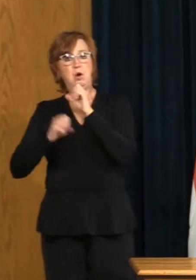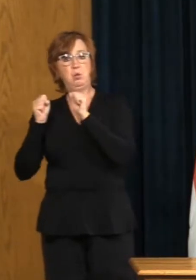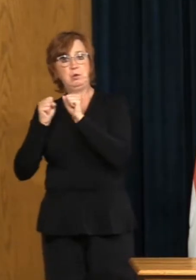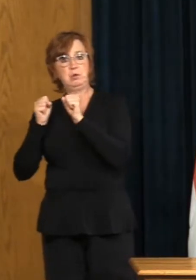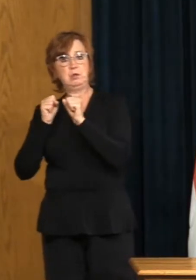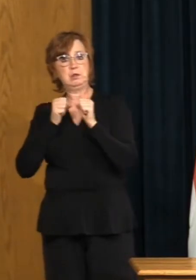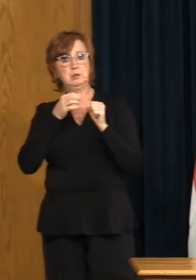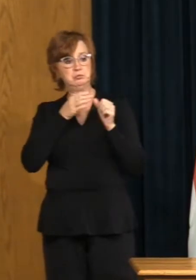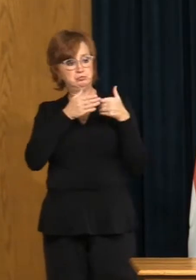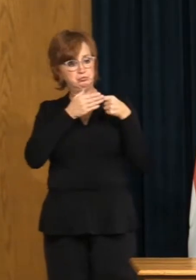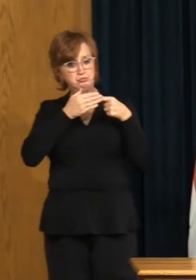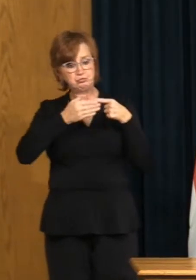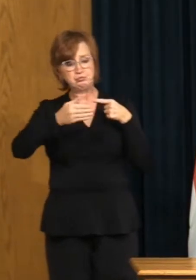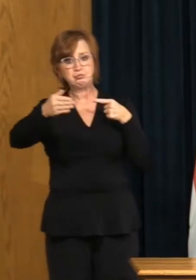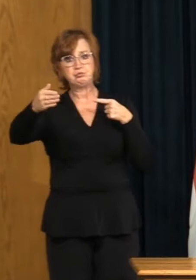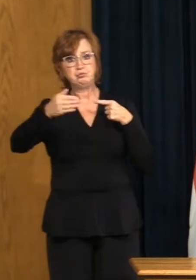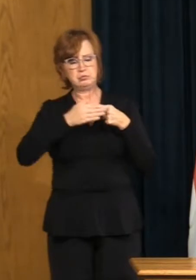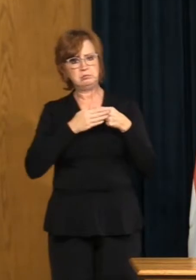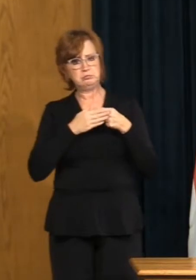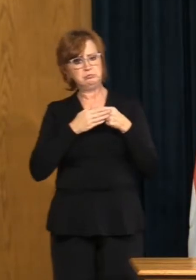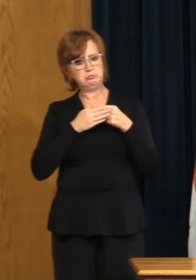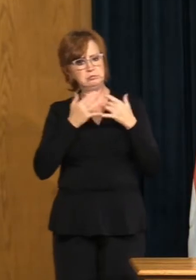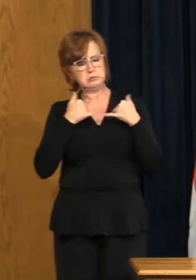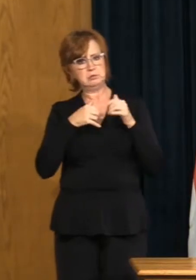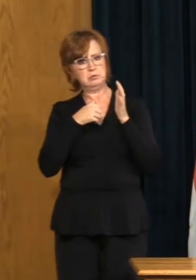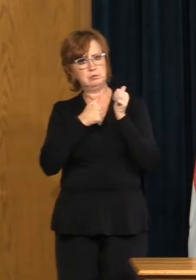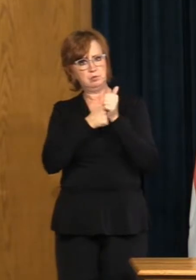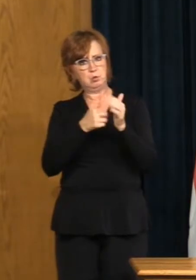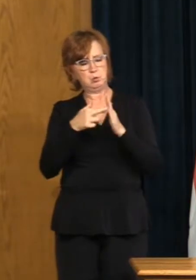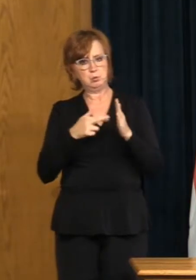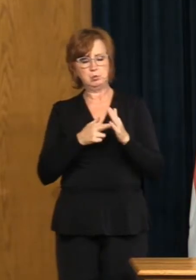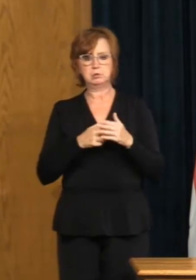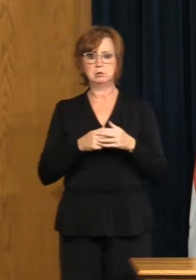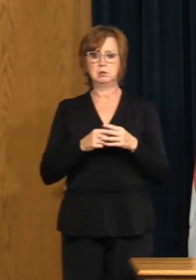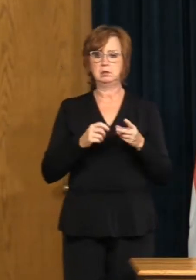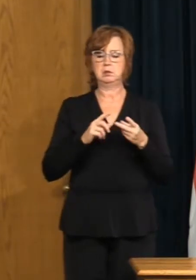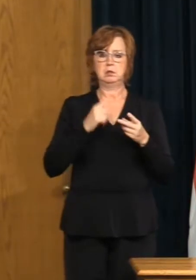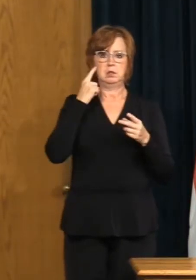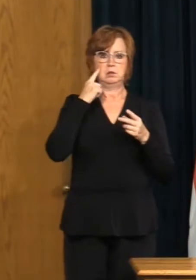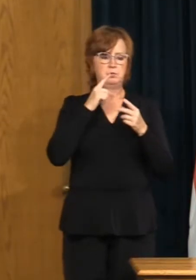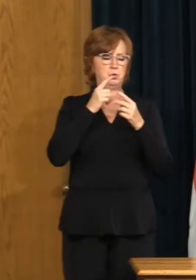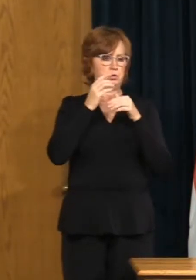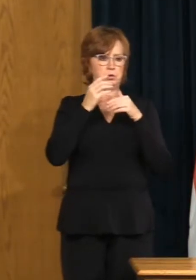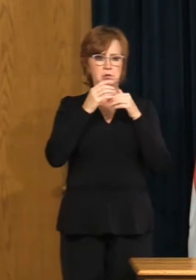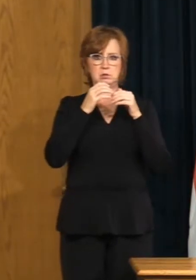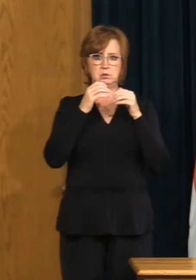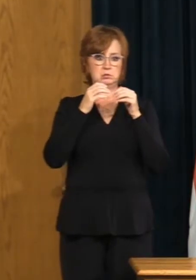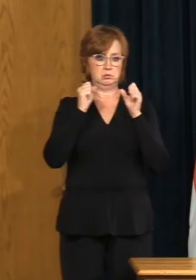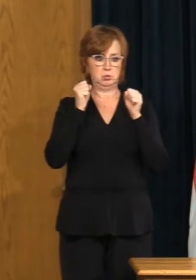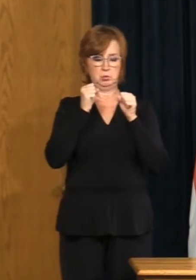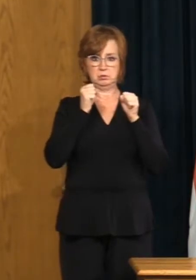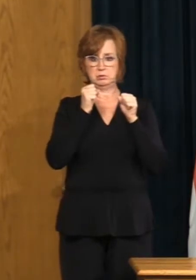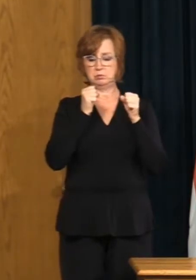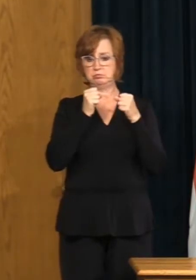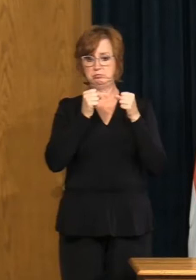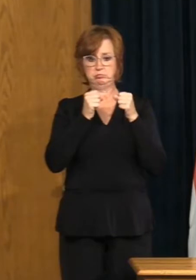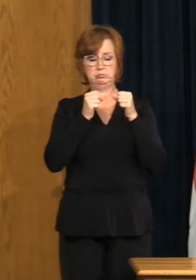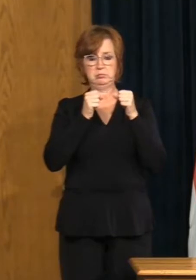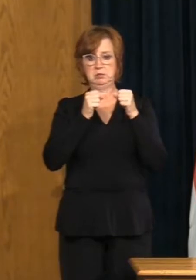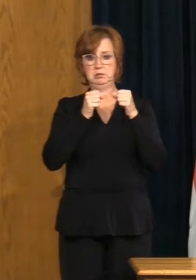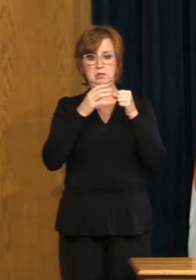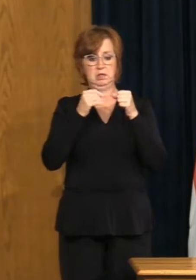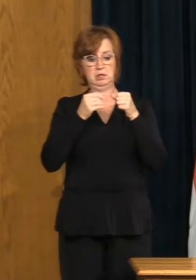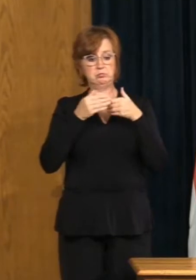plan has details on what are all the measures that are required, including mask use and physical distancing for restaurants,